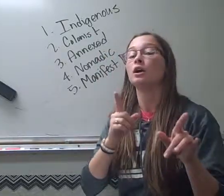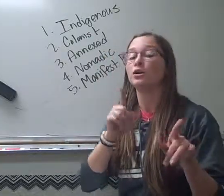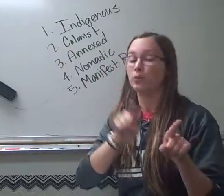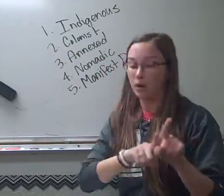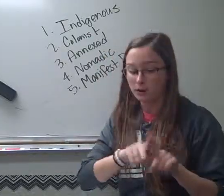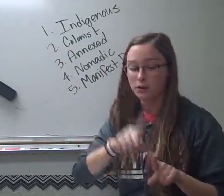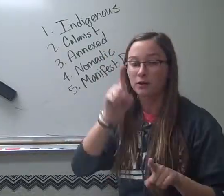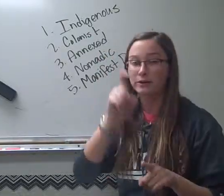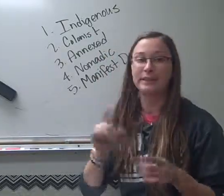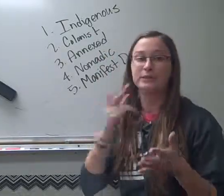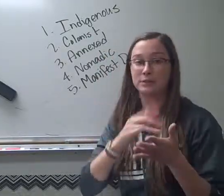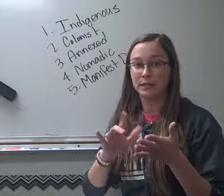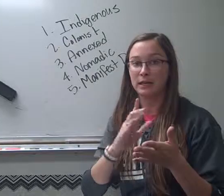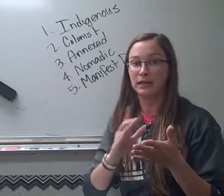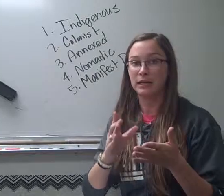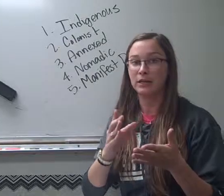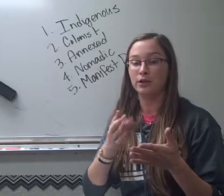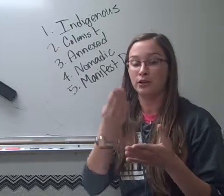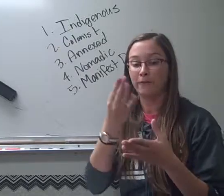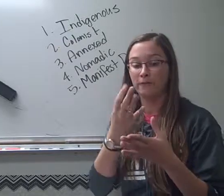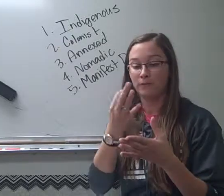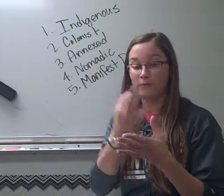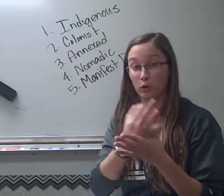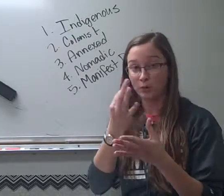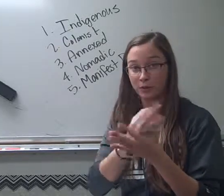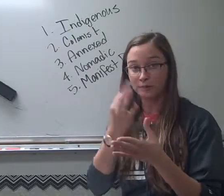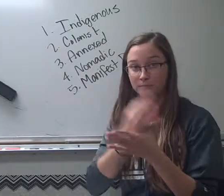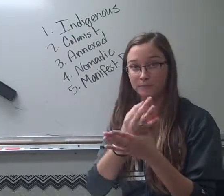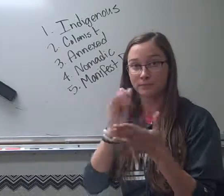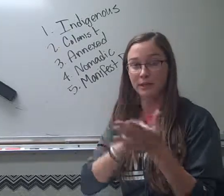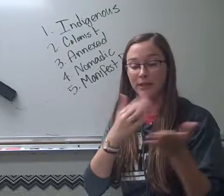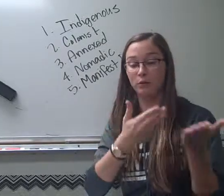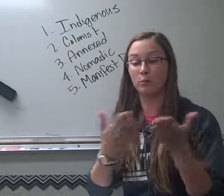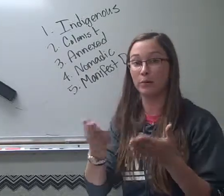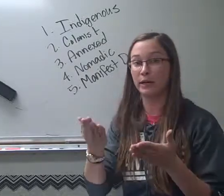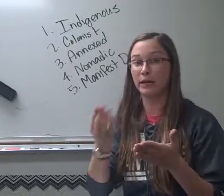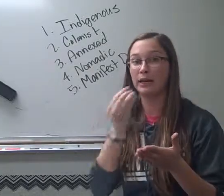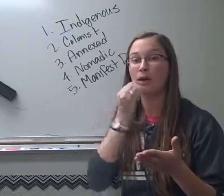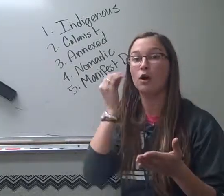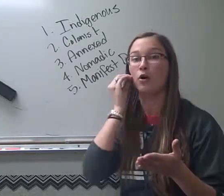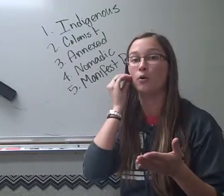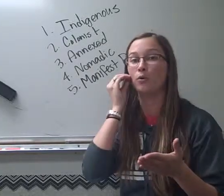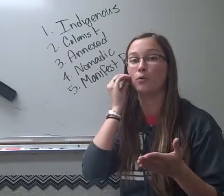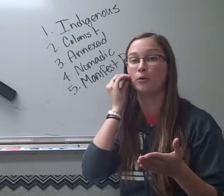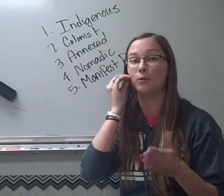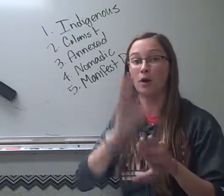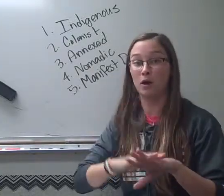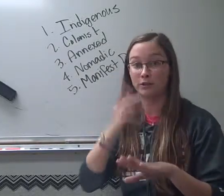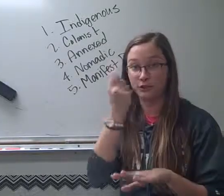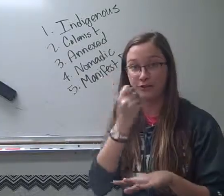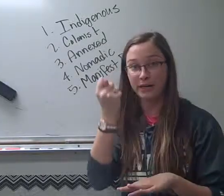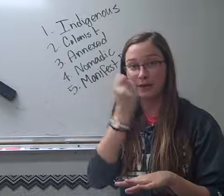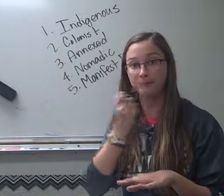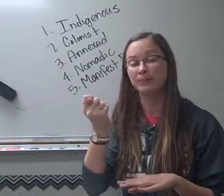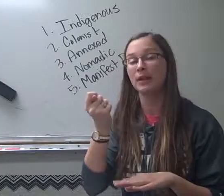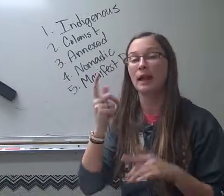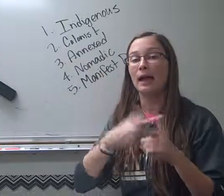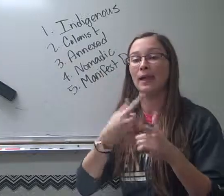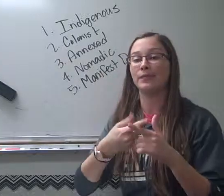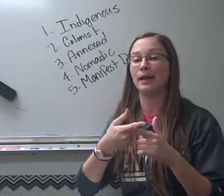You also need to study your folder that you will bring home on Tuesday, and